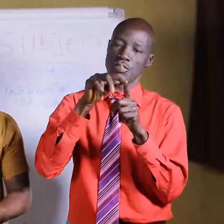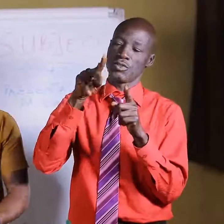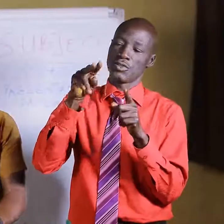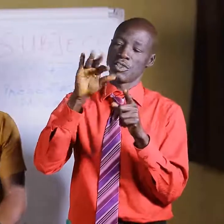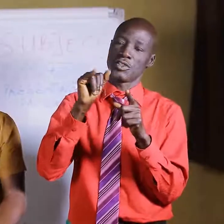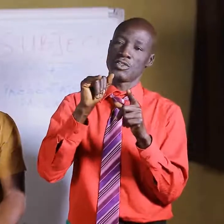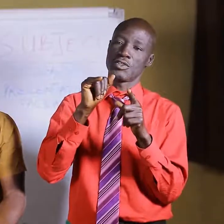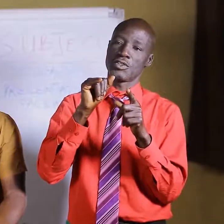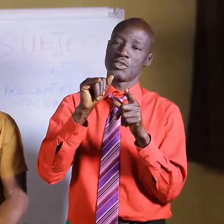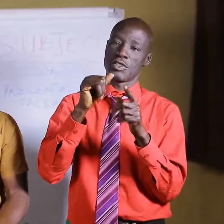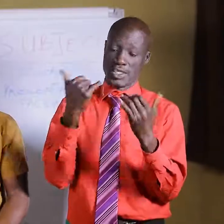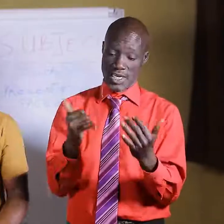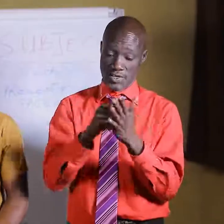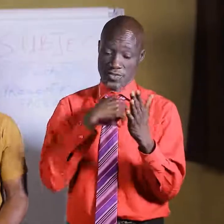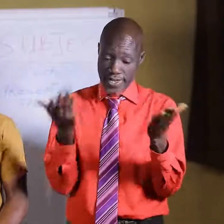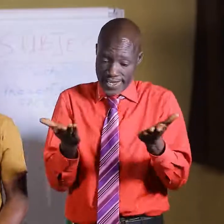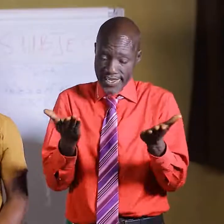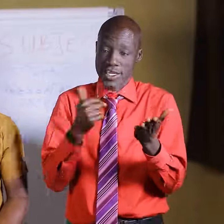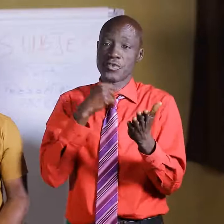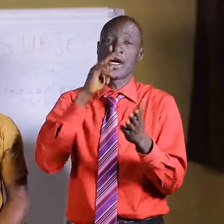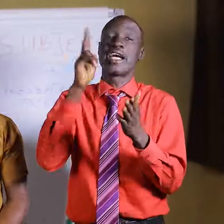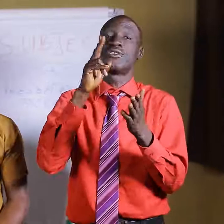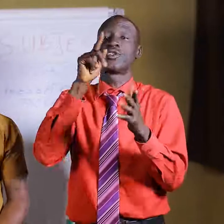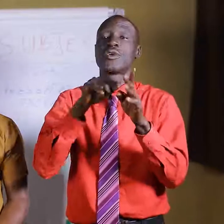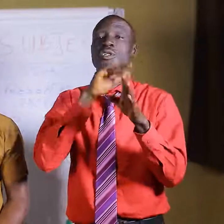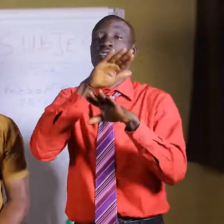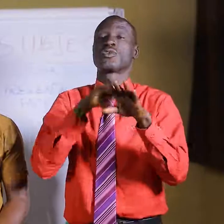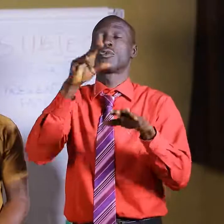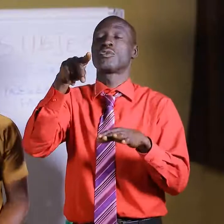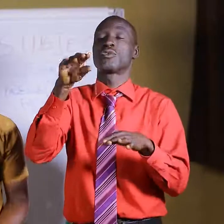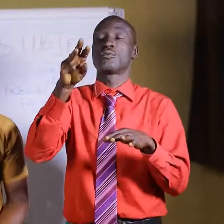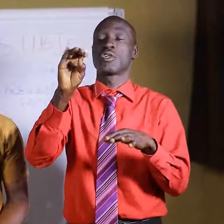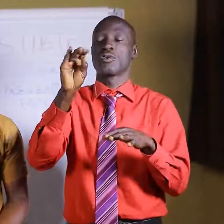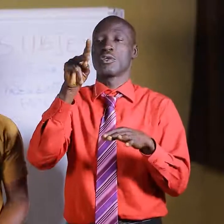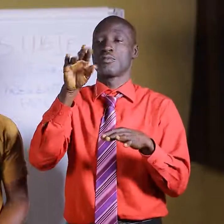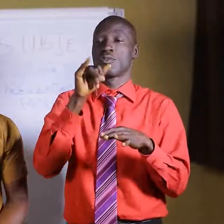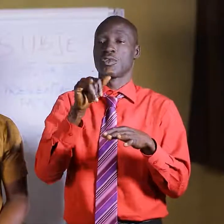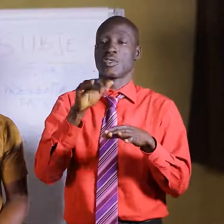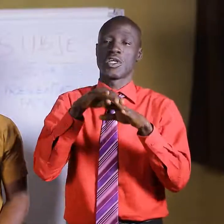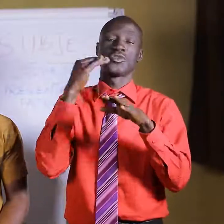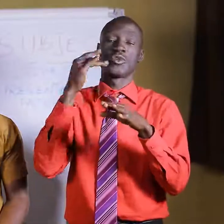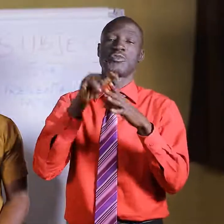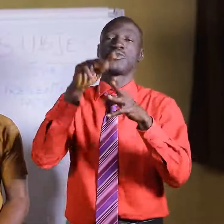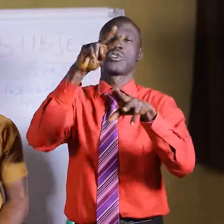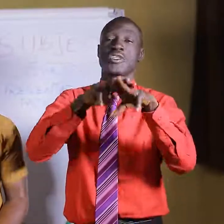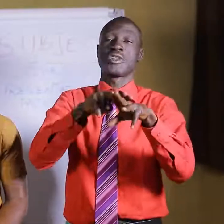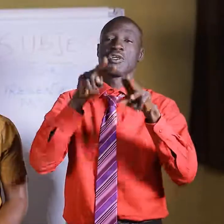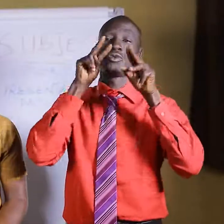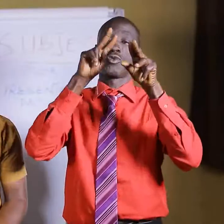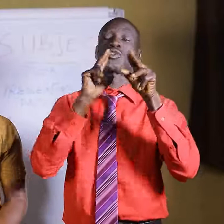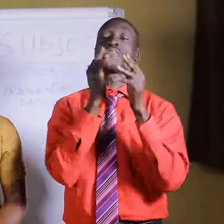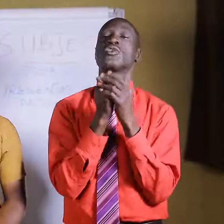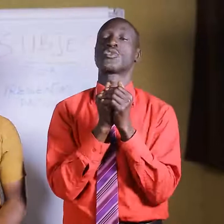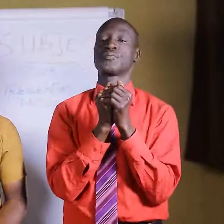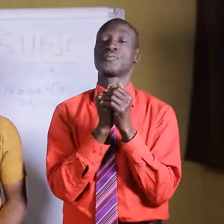package. Even as I'm illustrating this to you, coming to you at home, my viewers at home, and even to my listeners, I